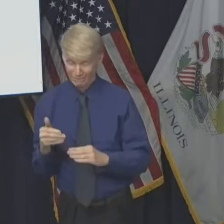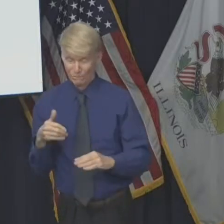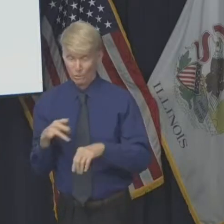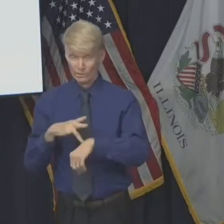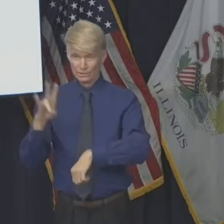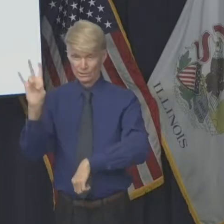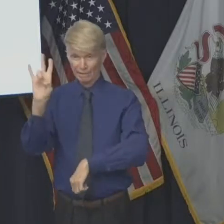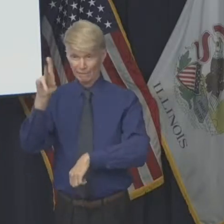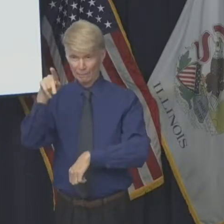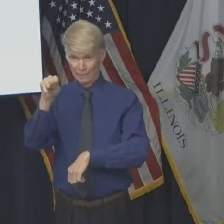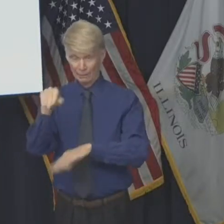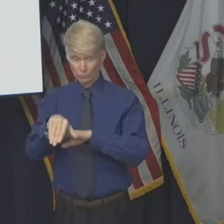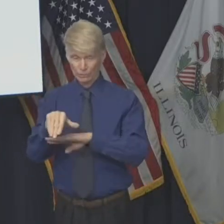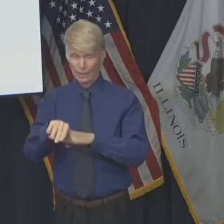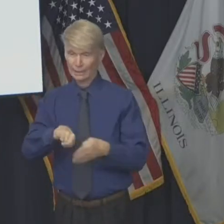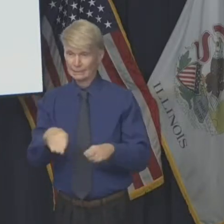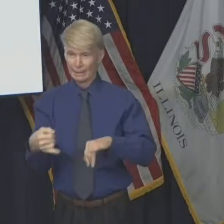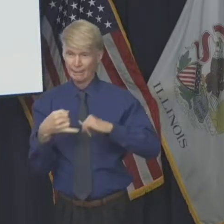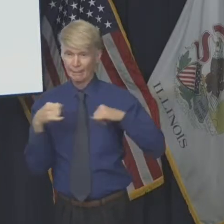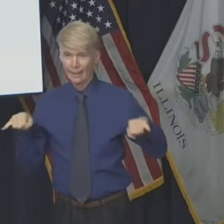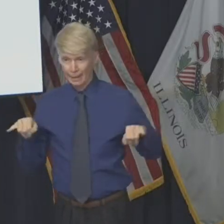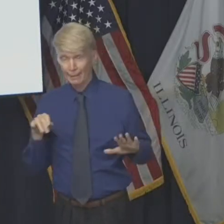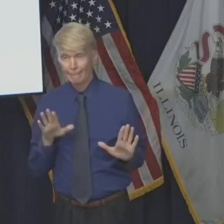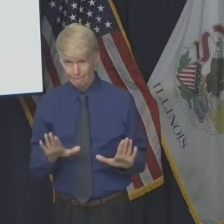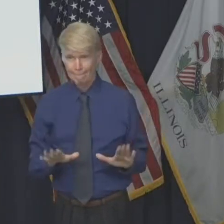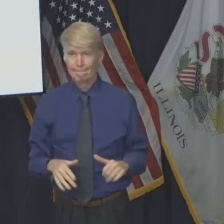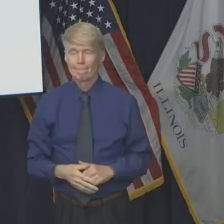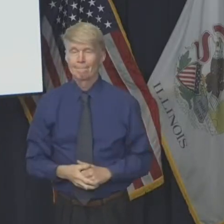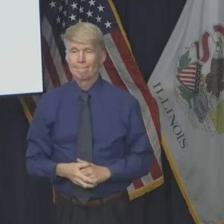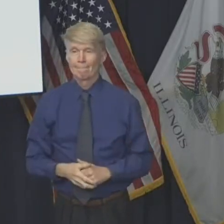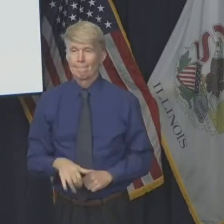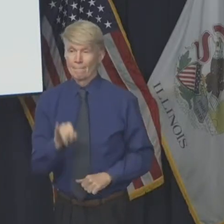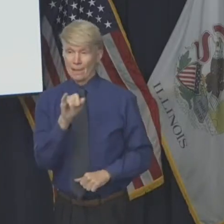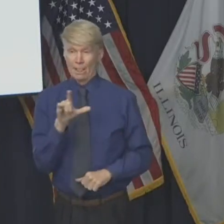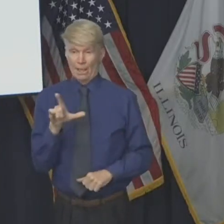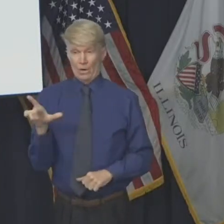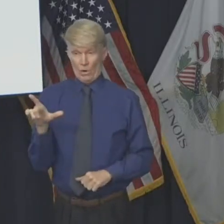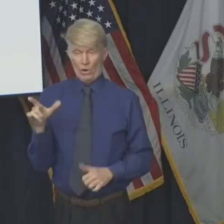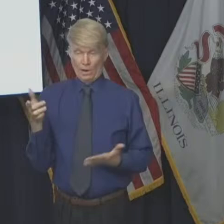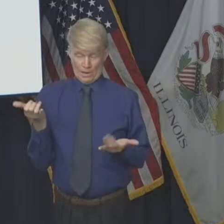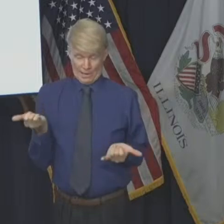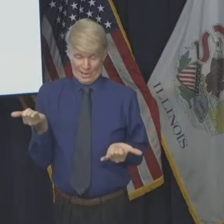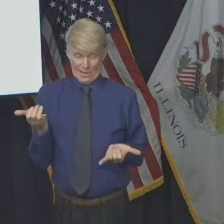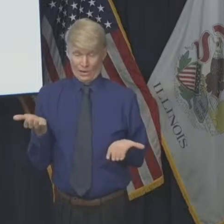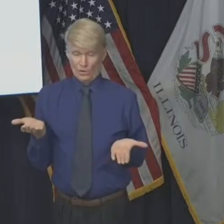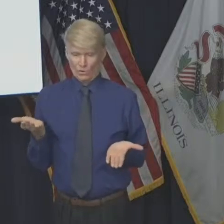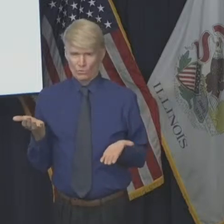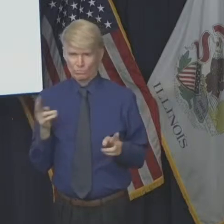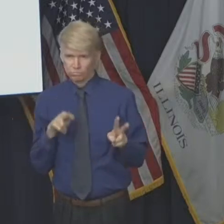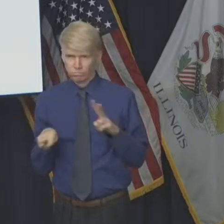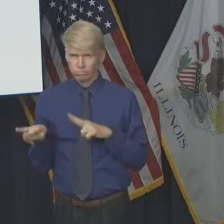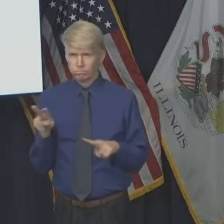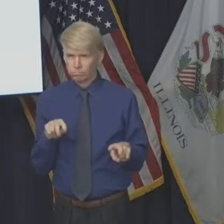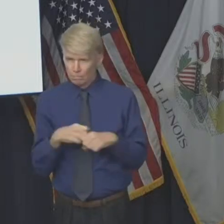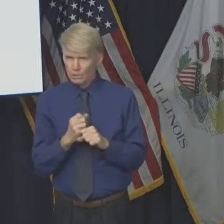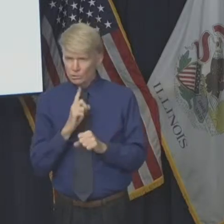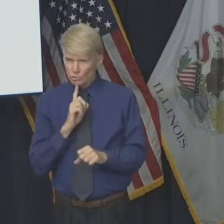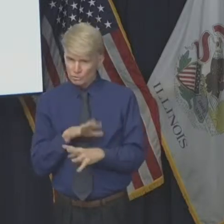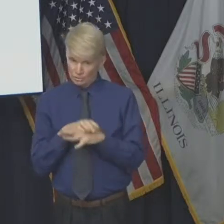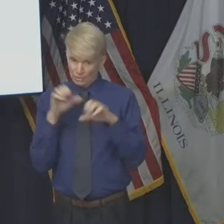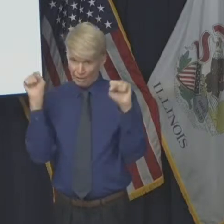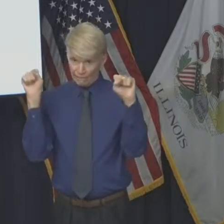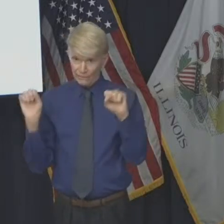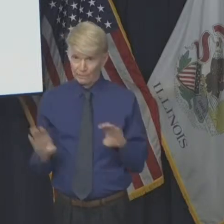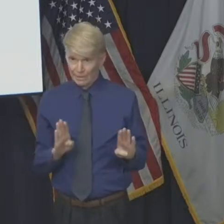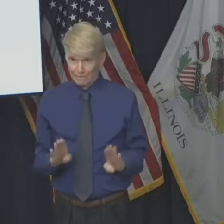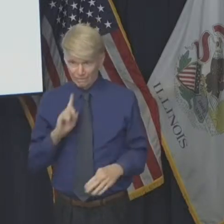Time tonight. Illinois is taking every precaution to make sure that this voting process is as safe